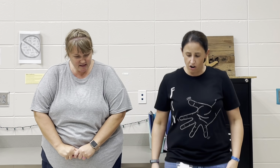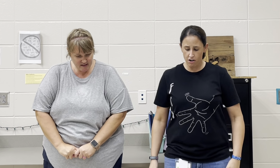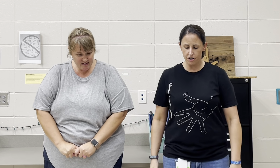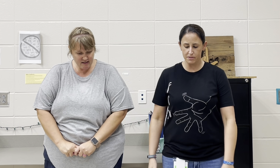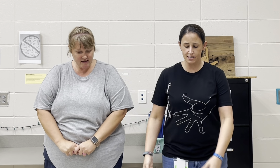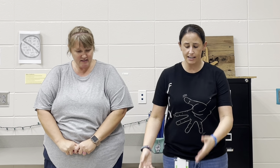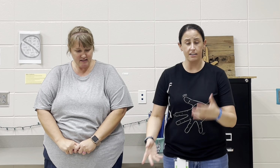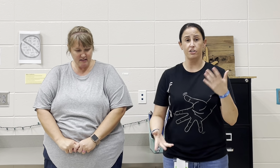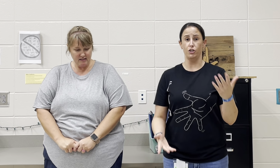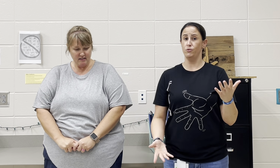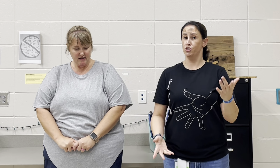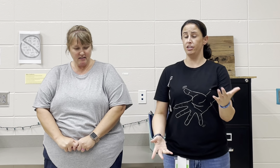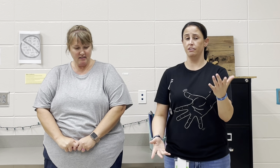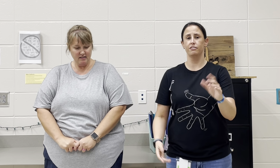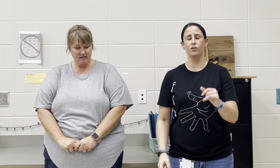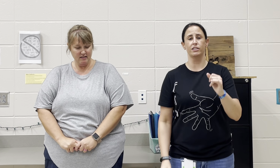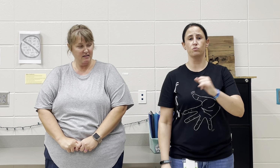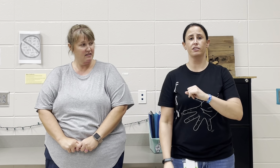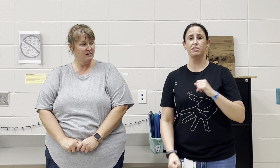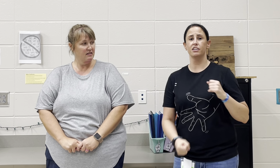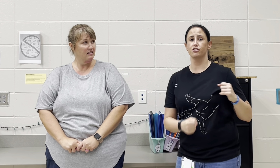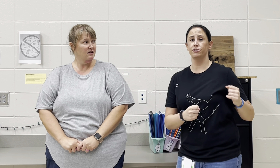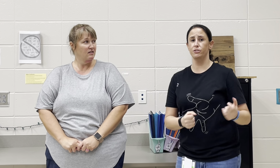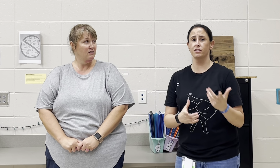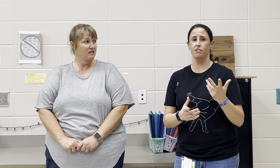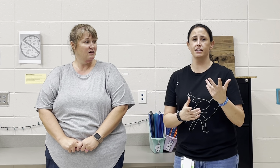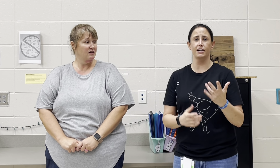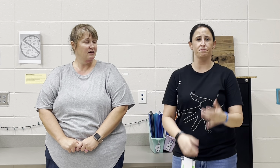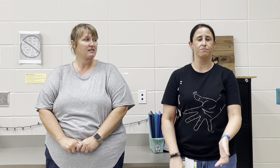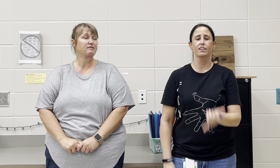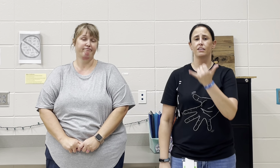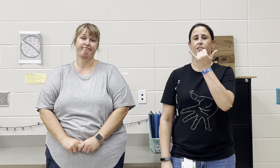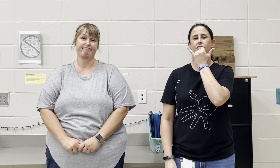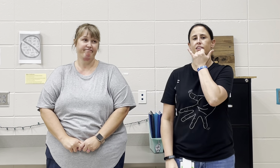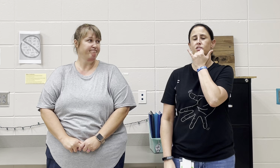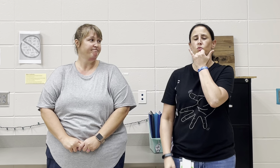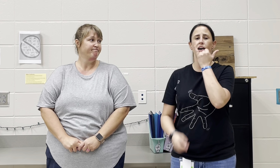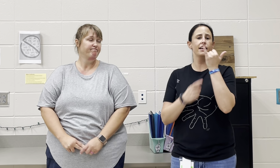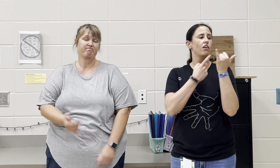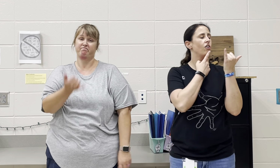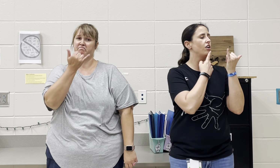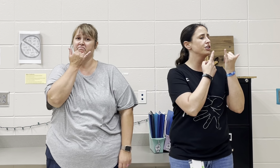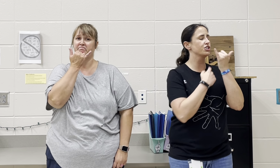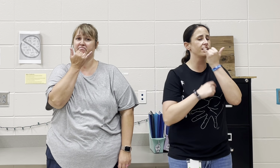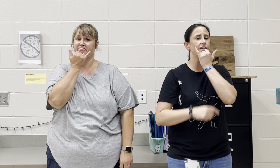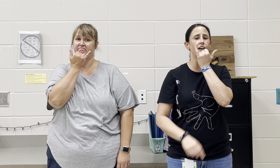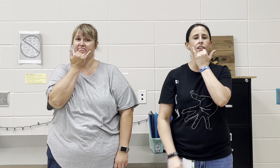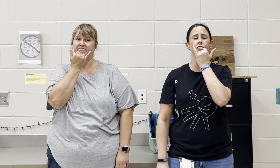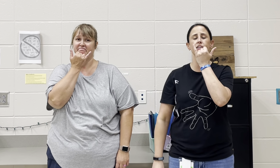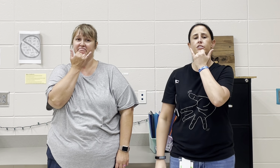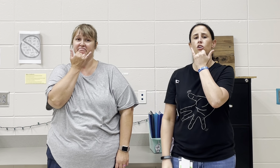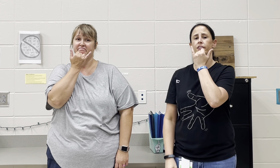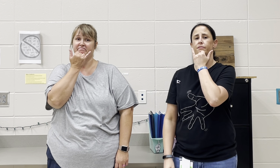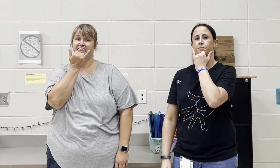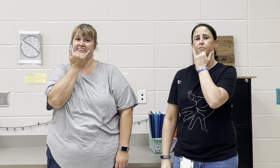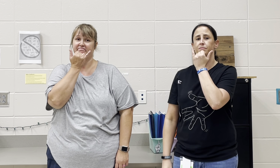Wrong or mistake. You should know this one because you'll use it all the time. It's a Y on your chin, not under, it's on.